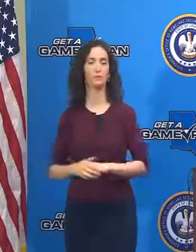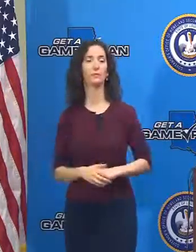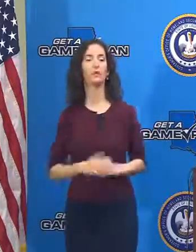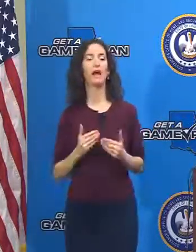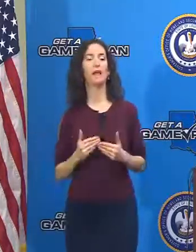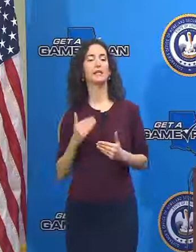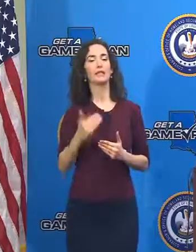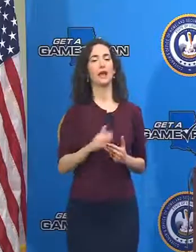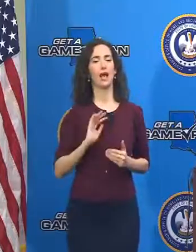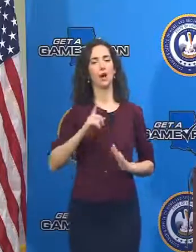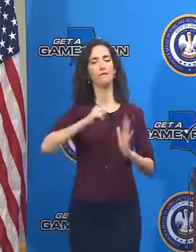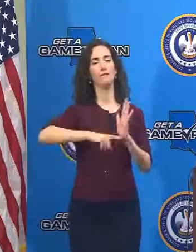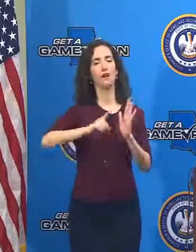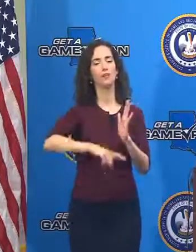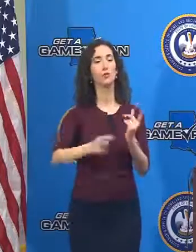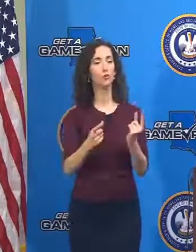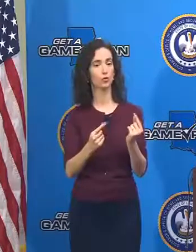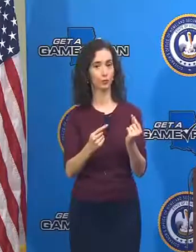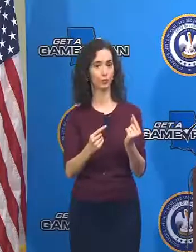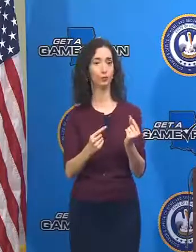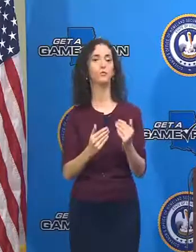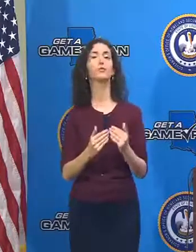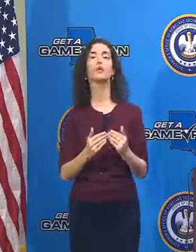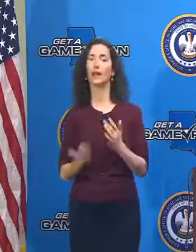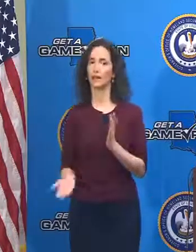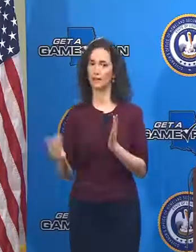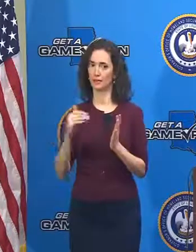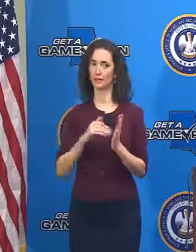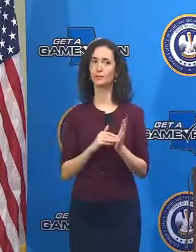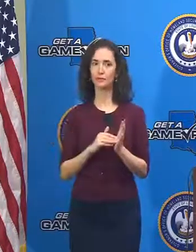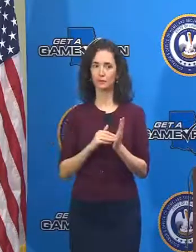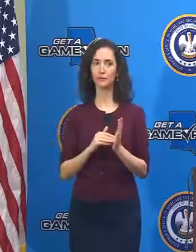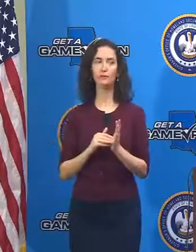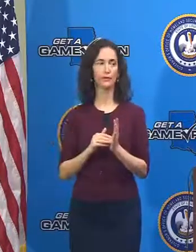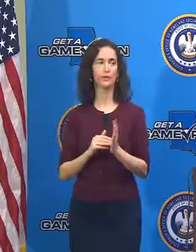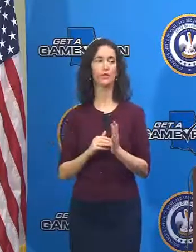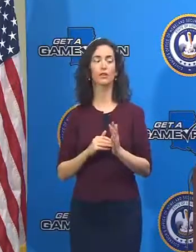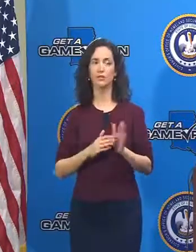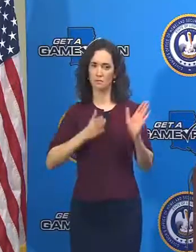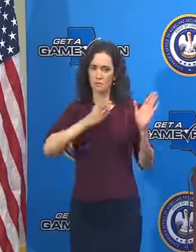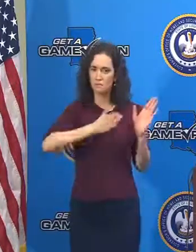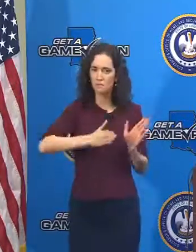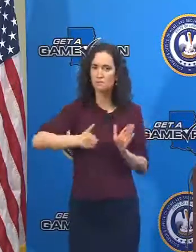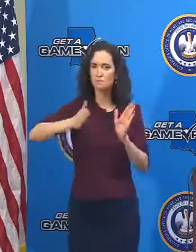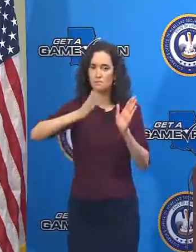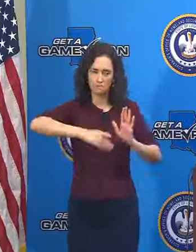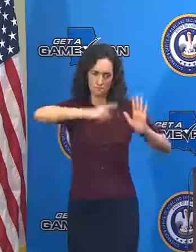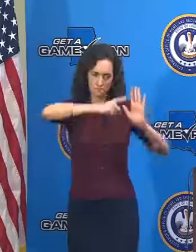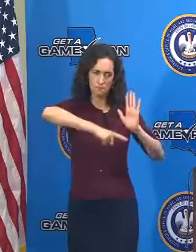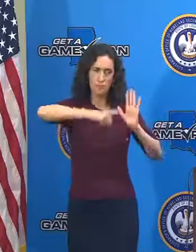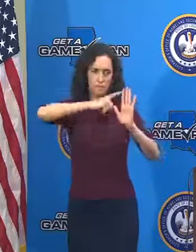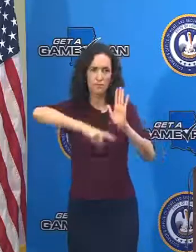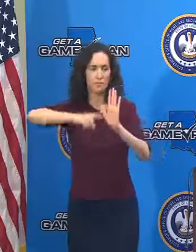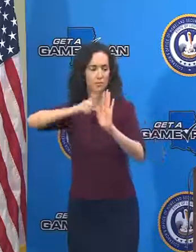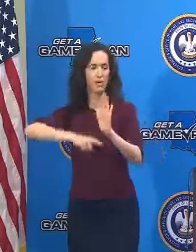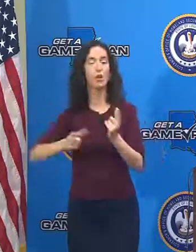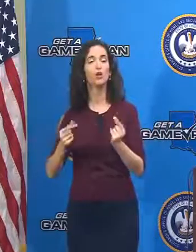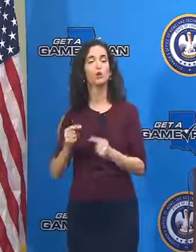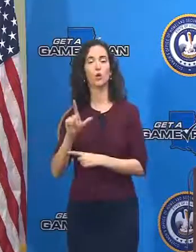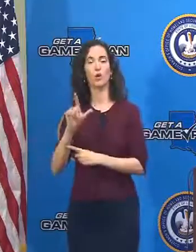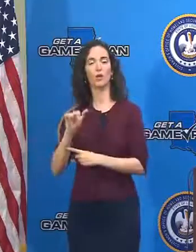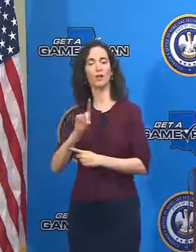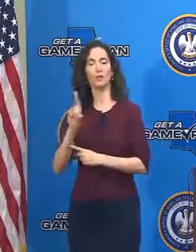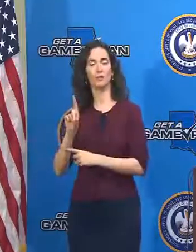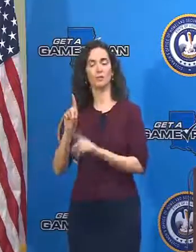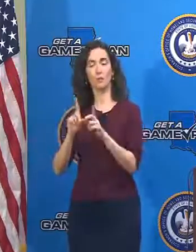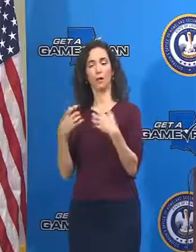steps will now continue to be done again in a very deliberate manner, where LDH, along with our Office